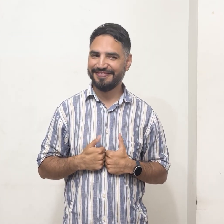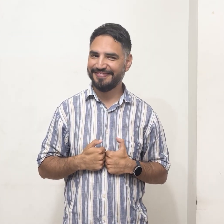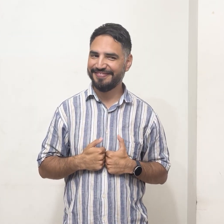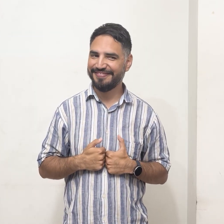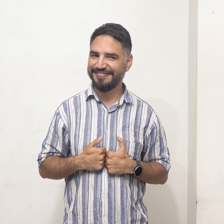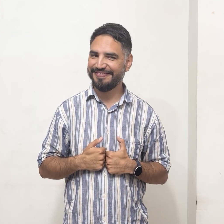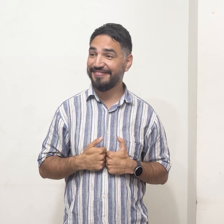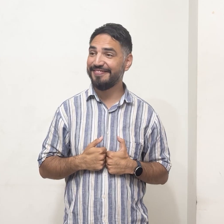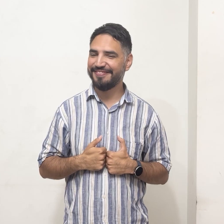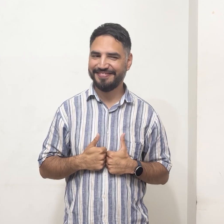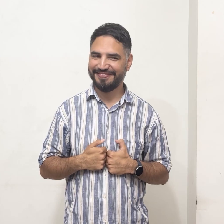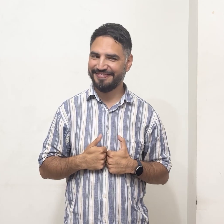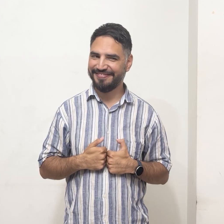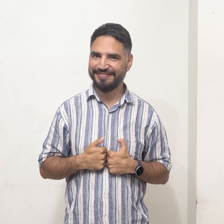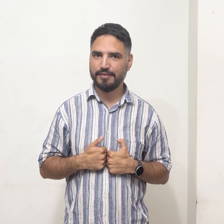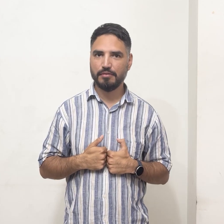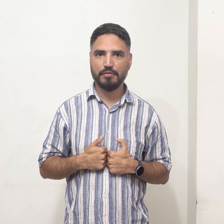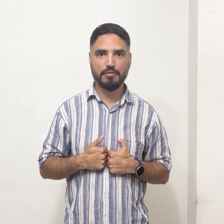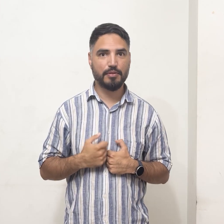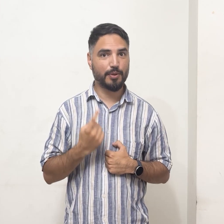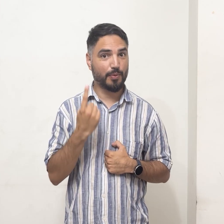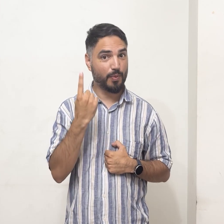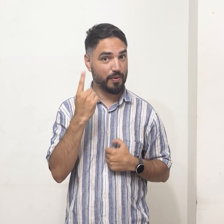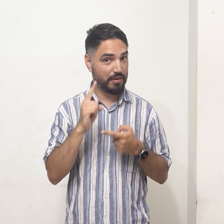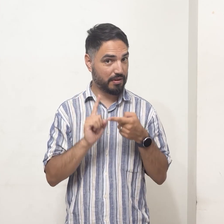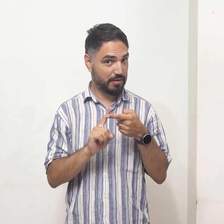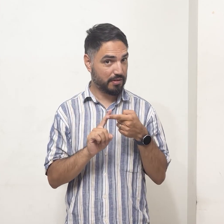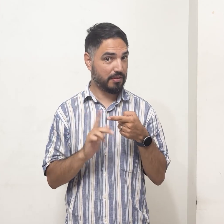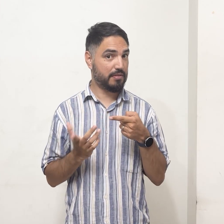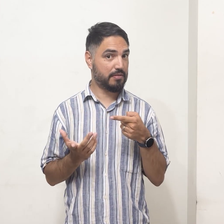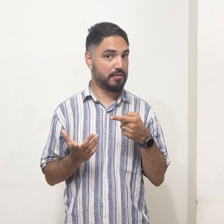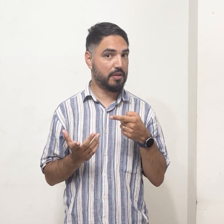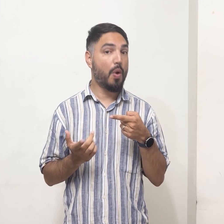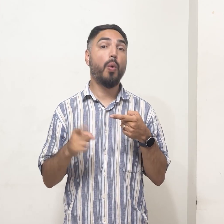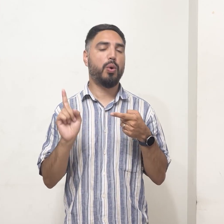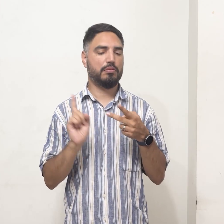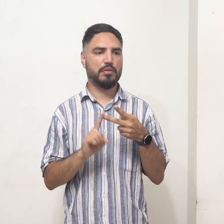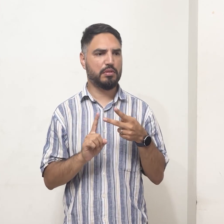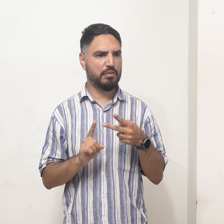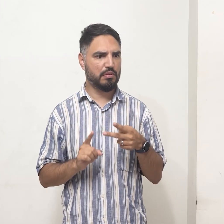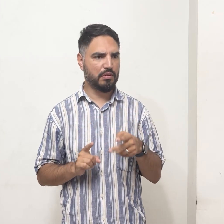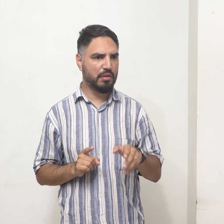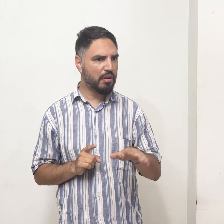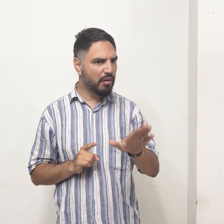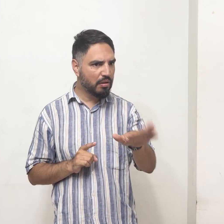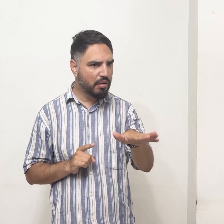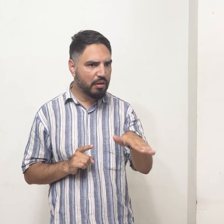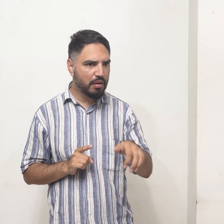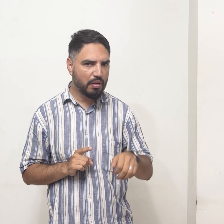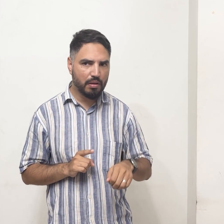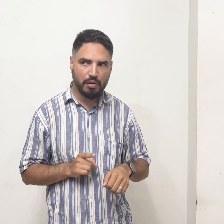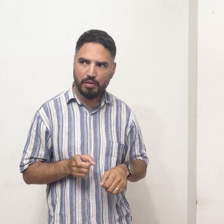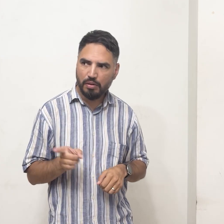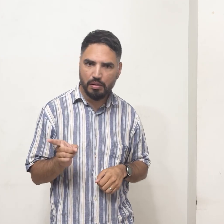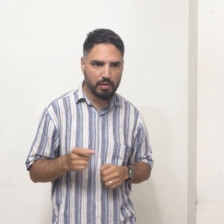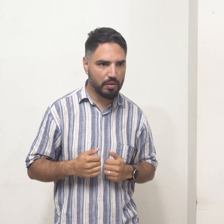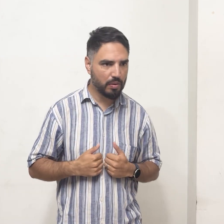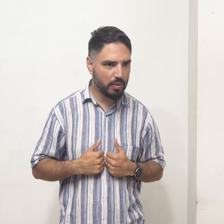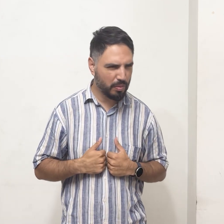ha, he's your boyfriend." Here I am teasing. See how my facial expression changed? Or maybe I say, "Hey, is he